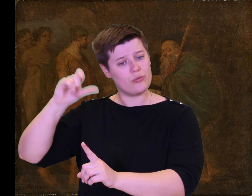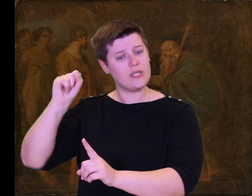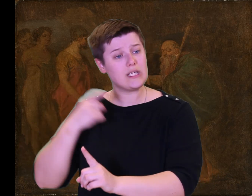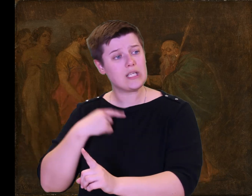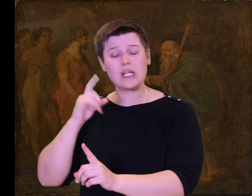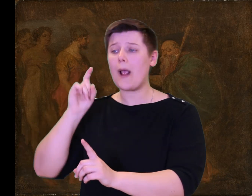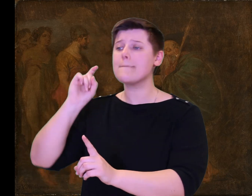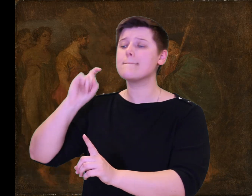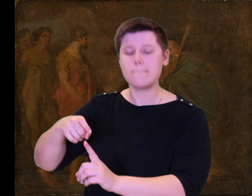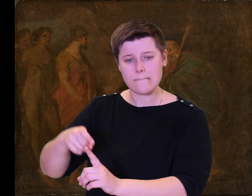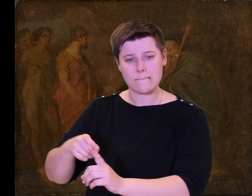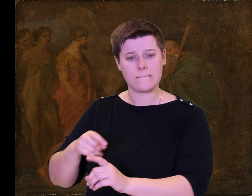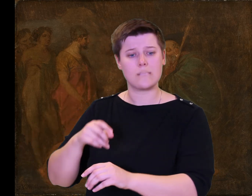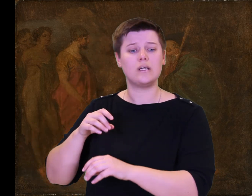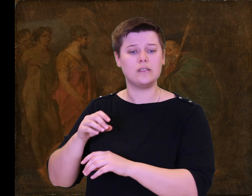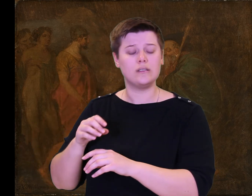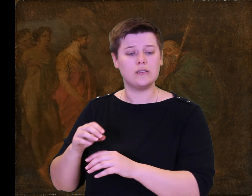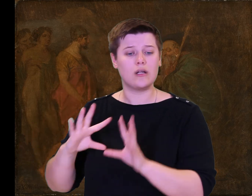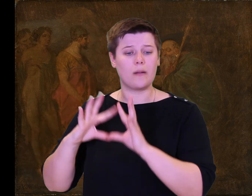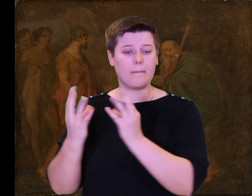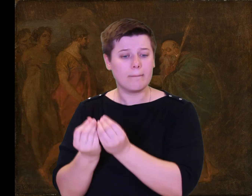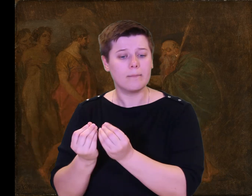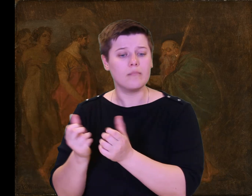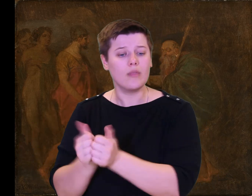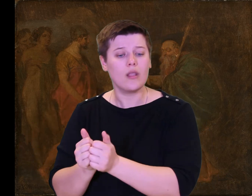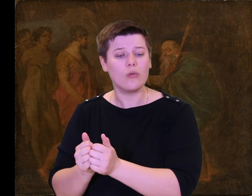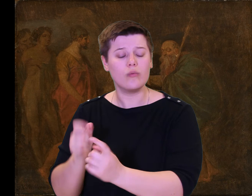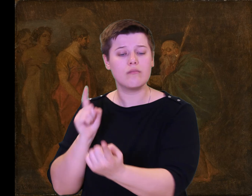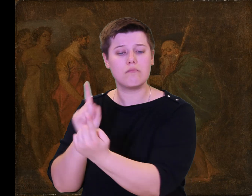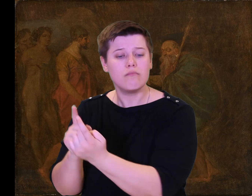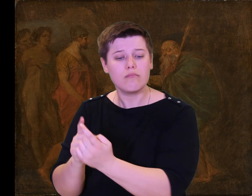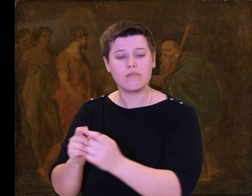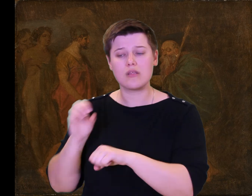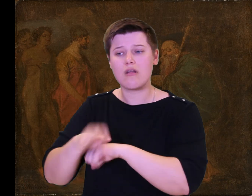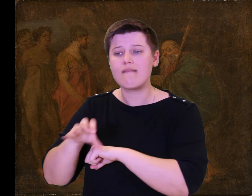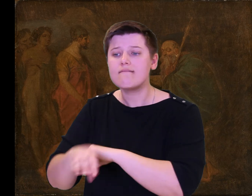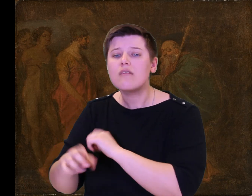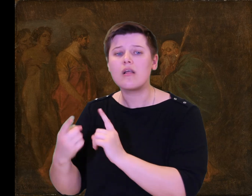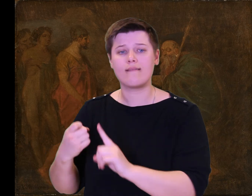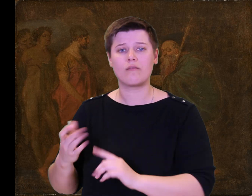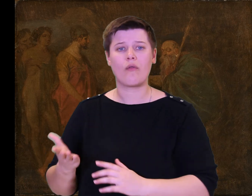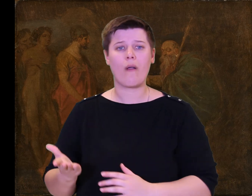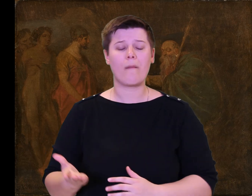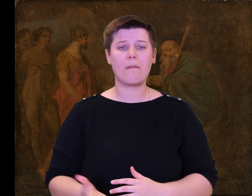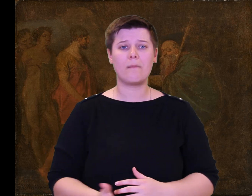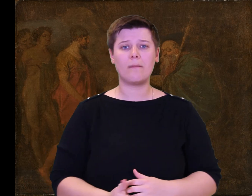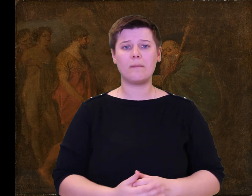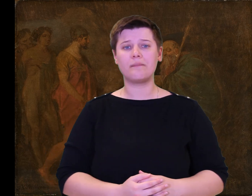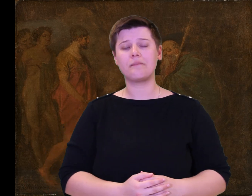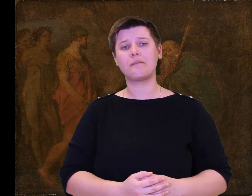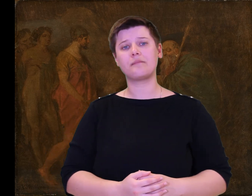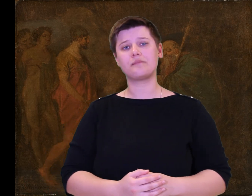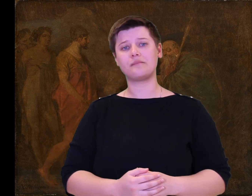With that, Tiresias, the prophet spirit, had finished. He departed to the house of